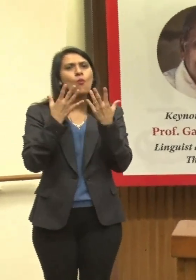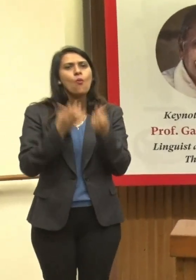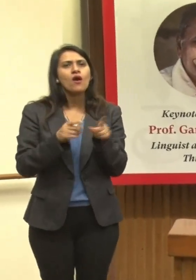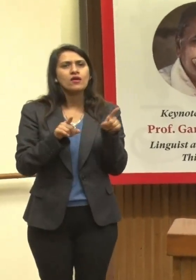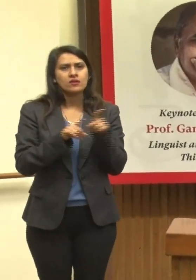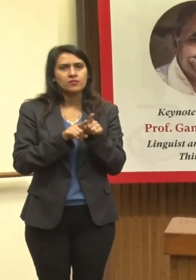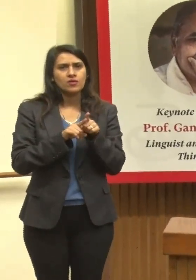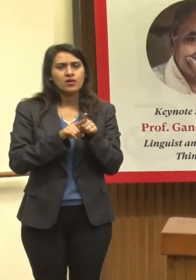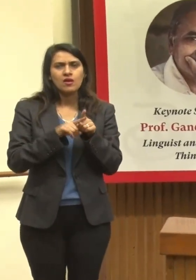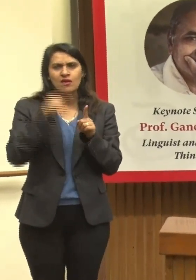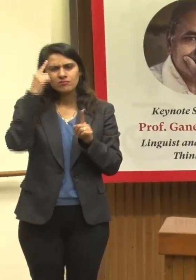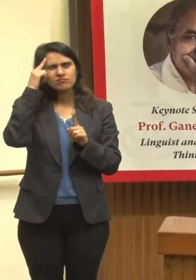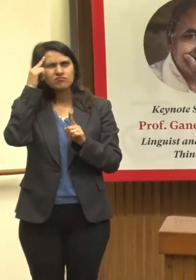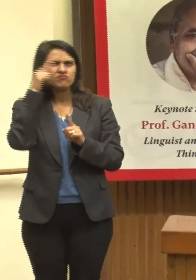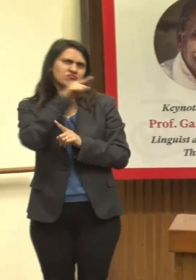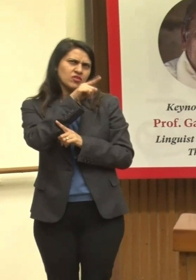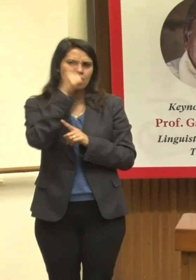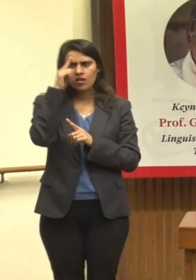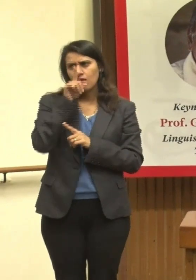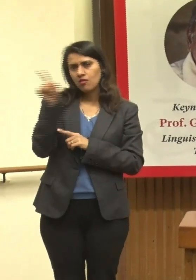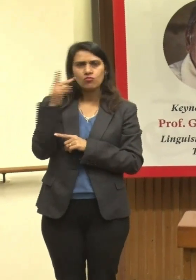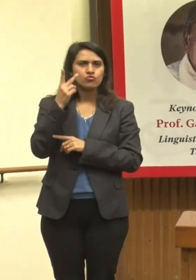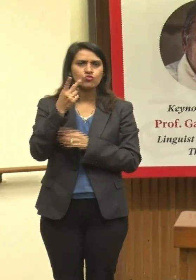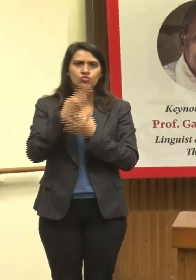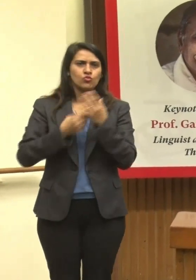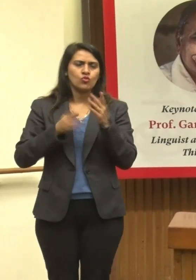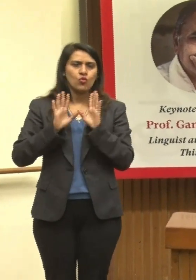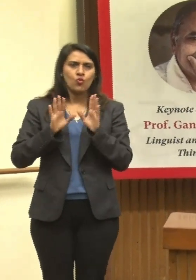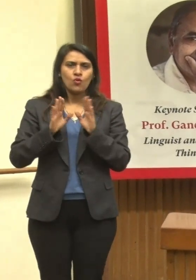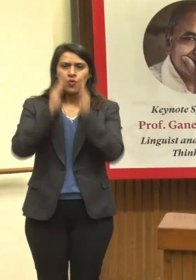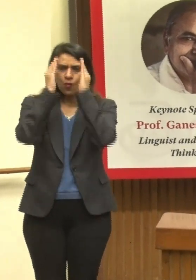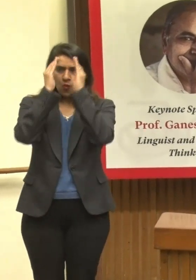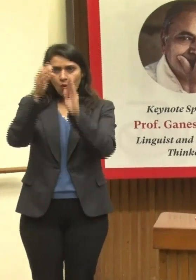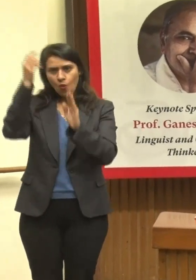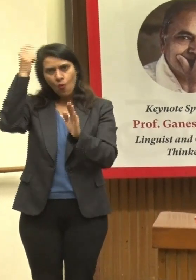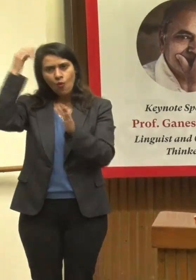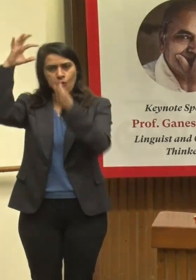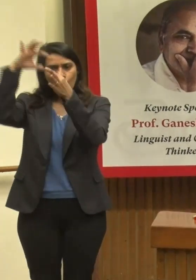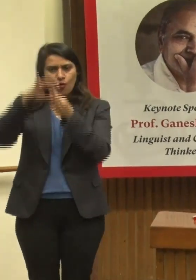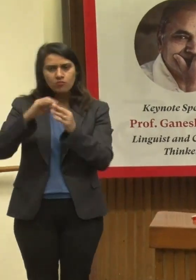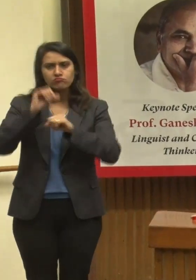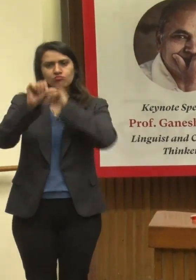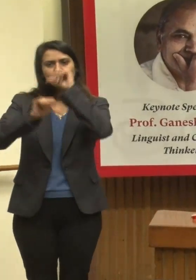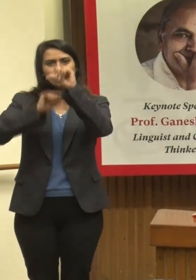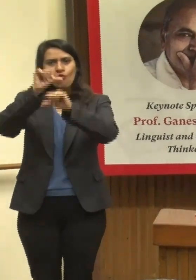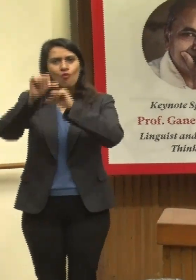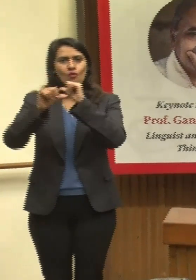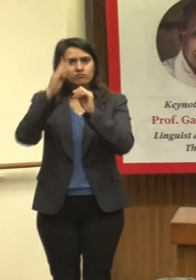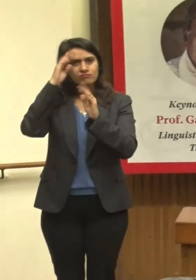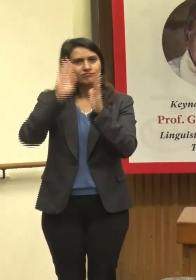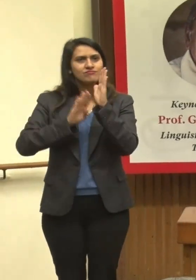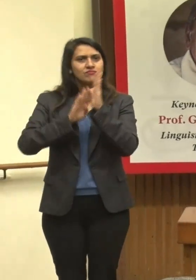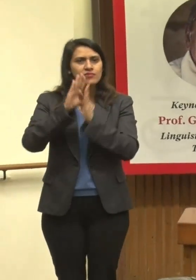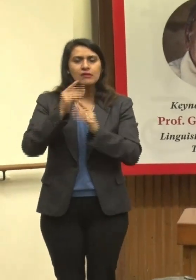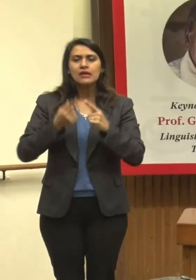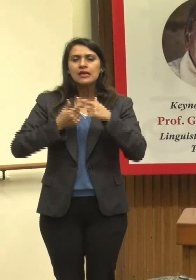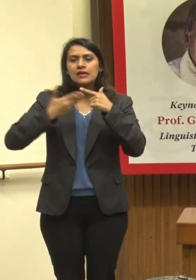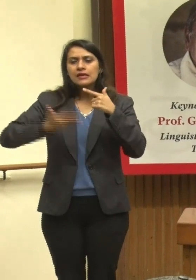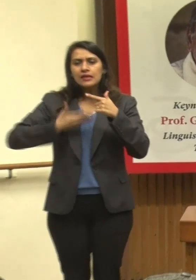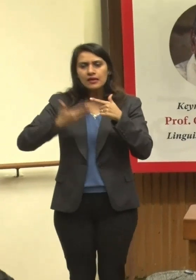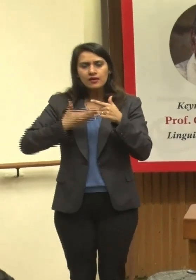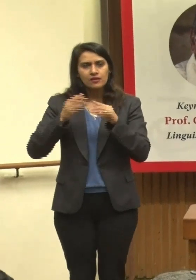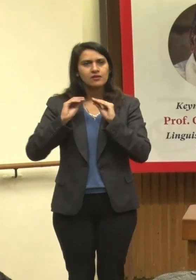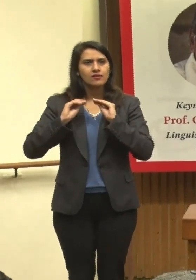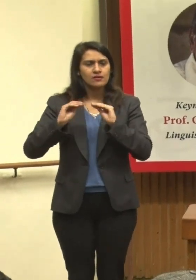no two opinions on that anywhere in the world. The cognitive processes get trained in what Lacan